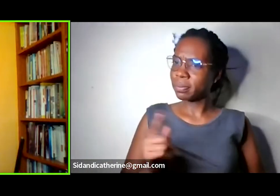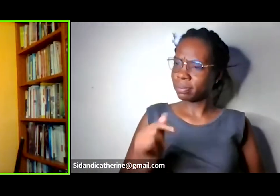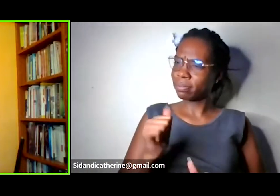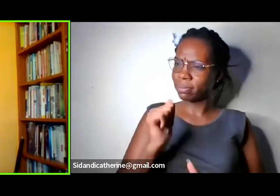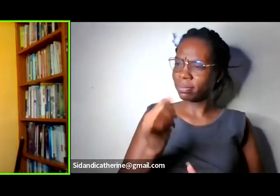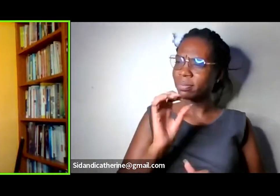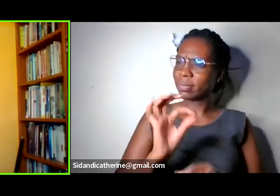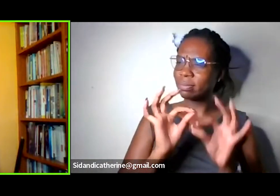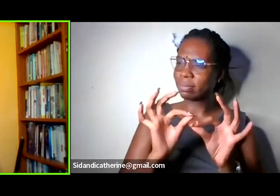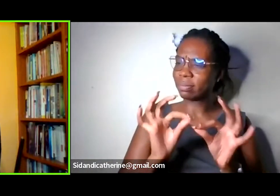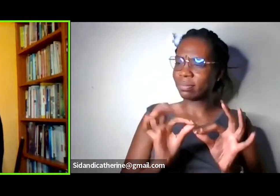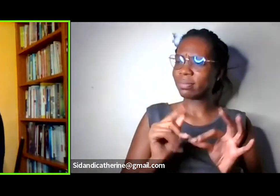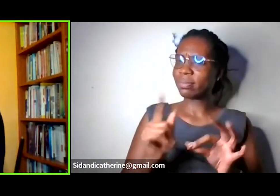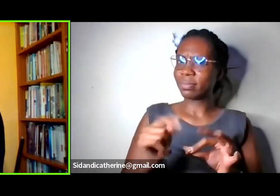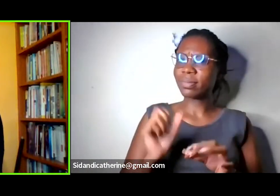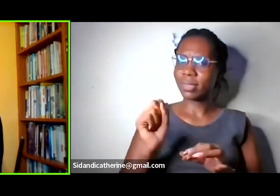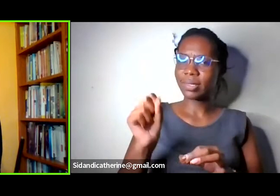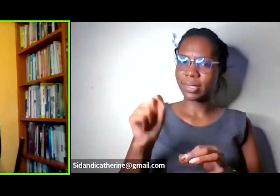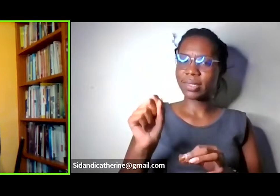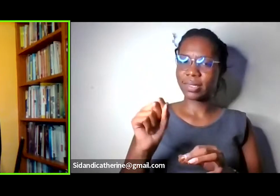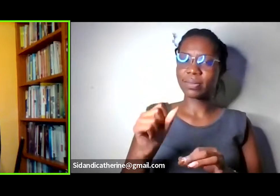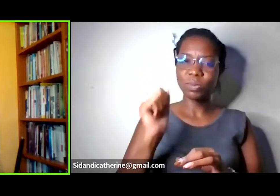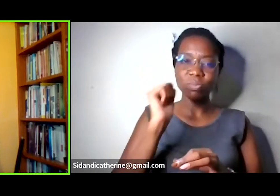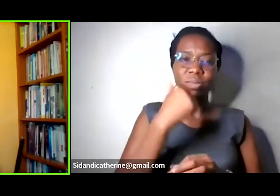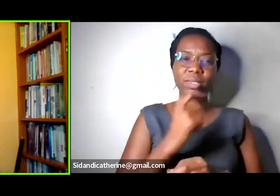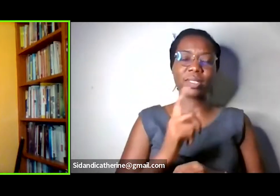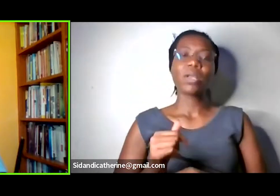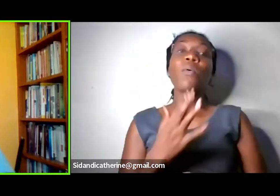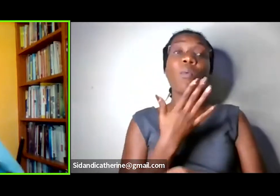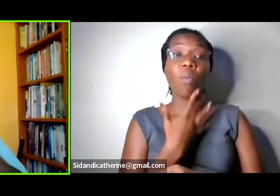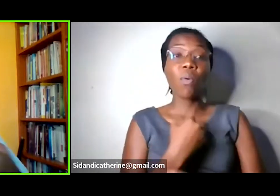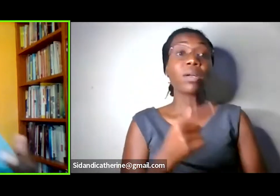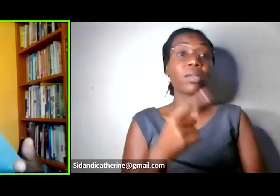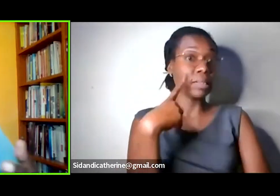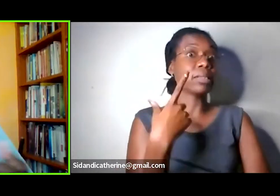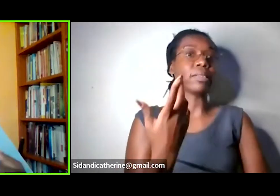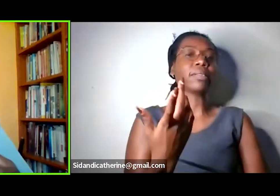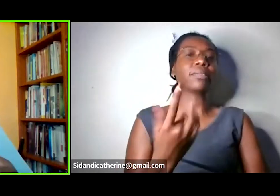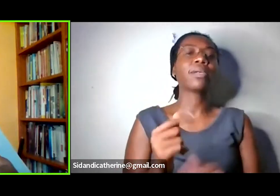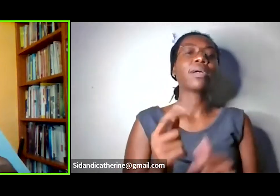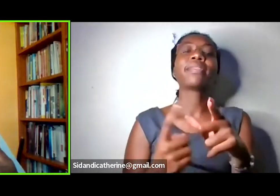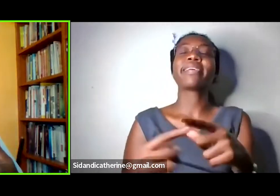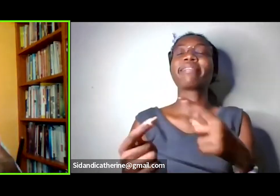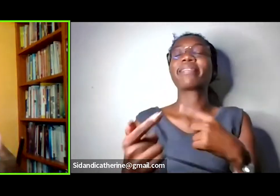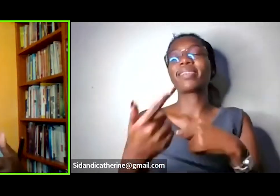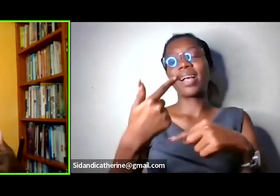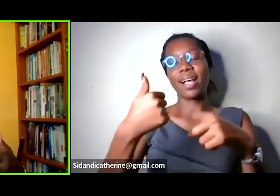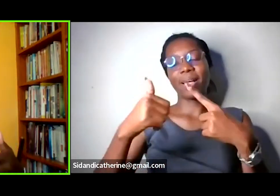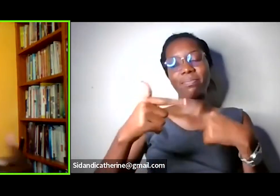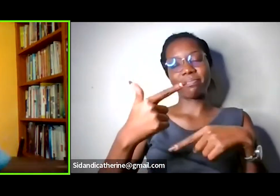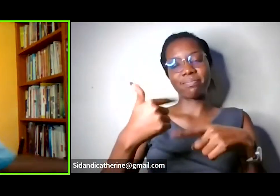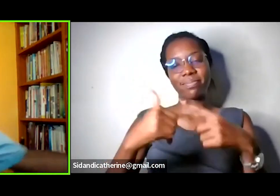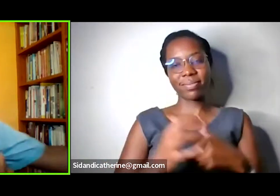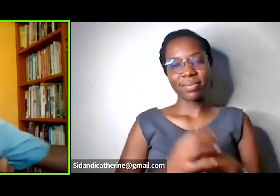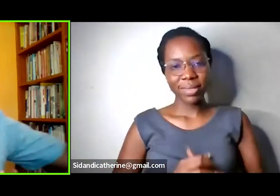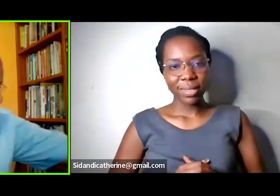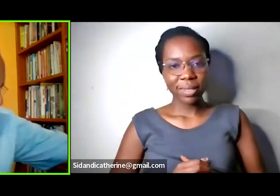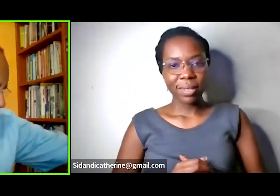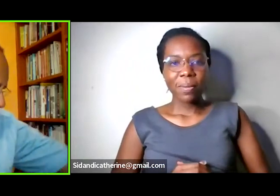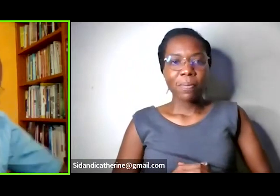to bundle things together? Are you able to bundle several items together so that the